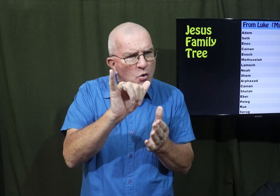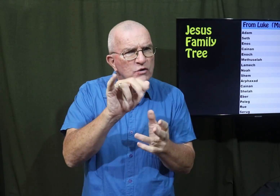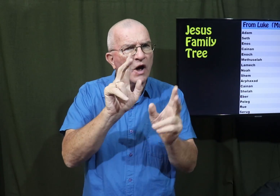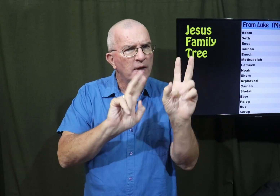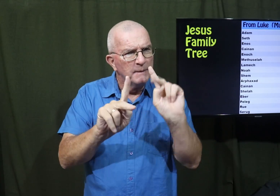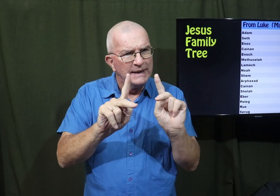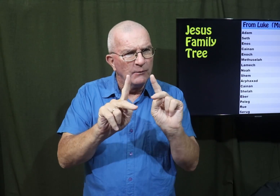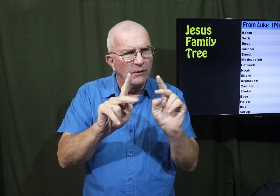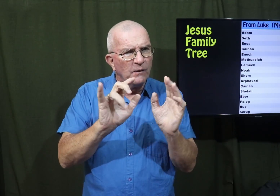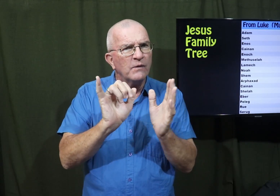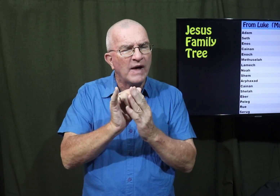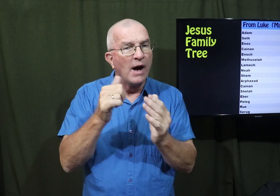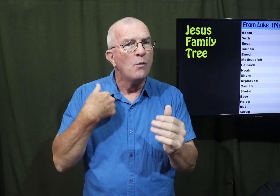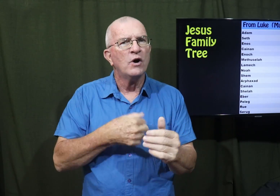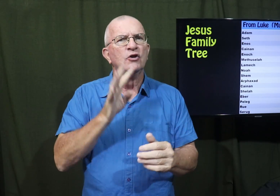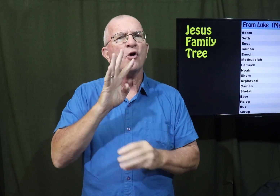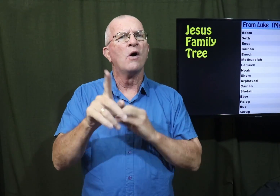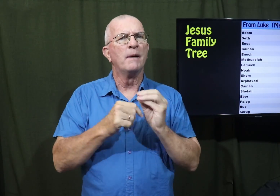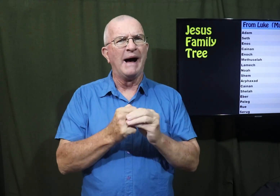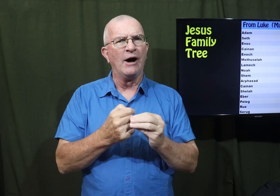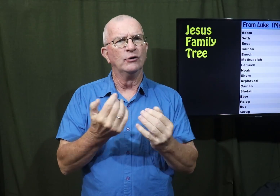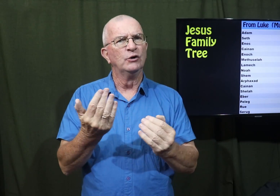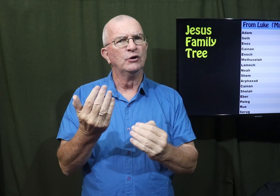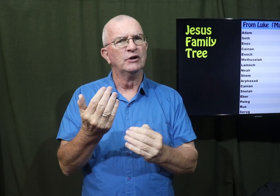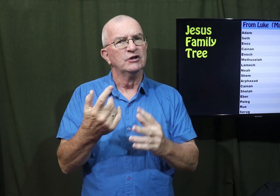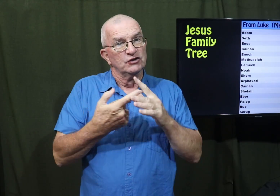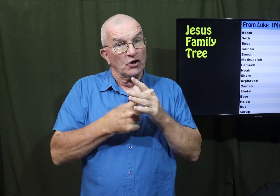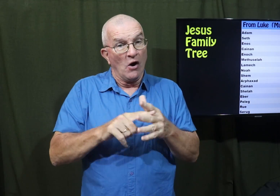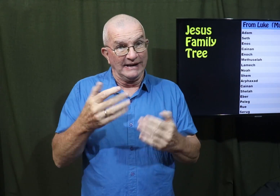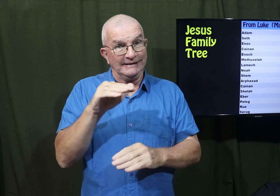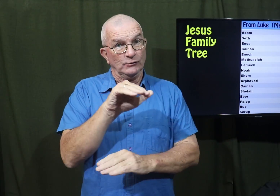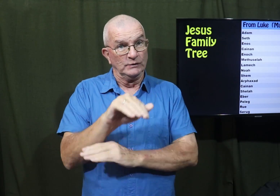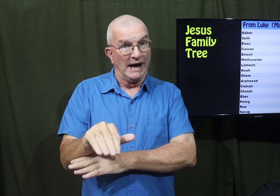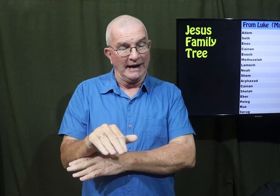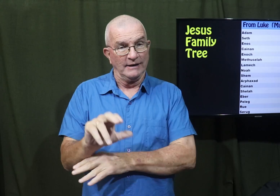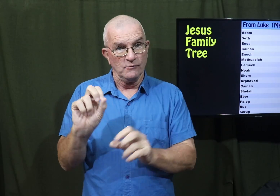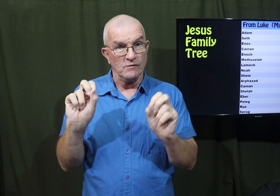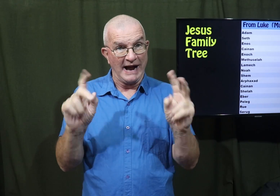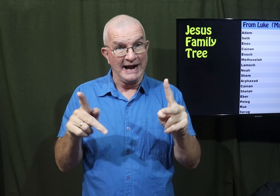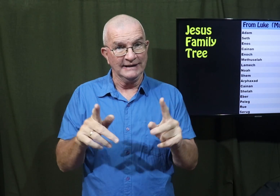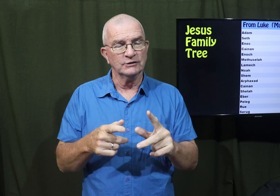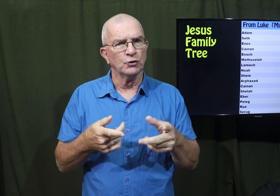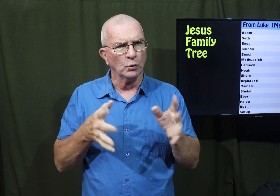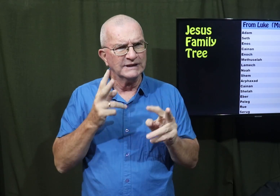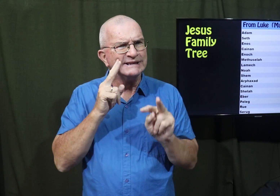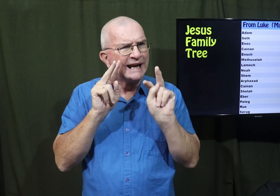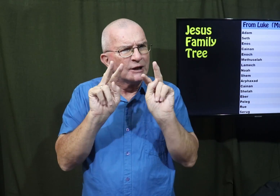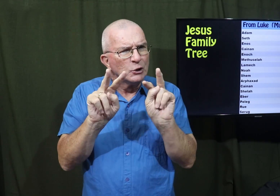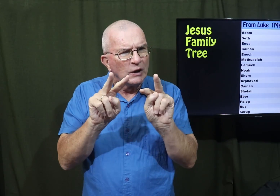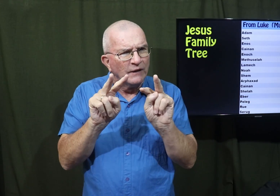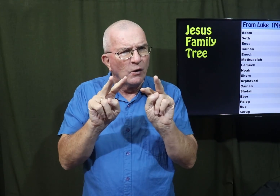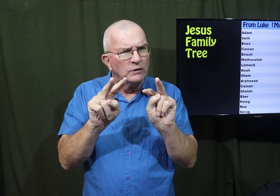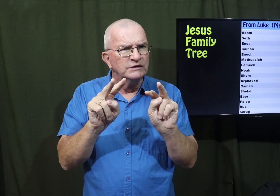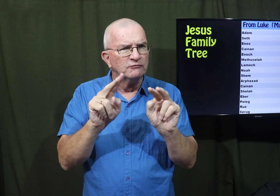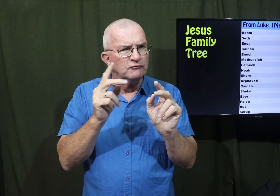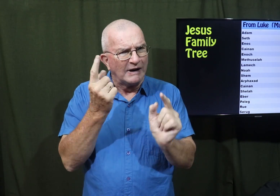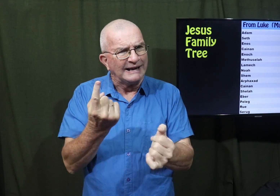Look at those people, especially. They're going to be the ones that we're going to be talking about in this series. Okay?